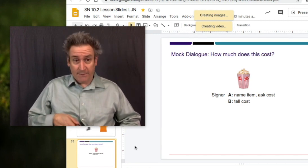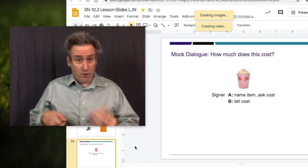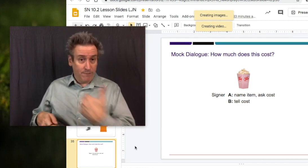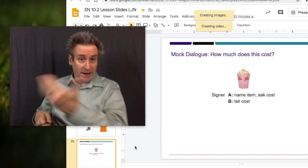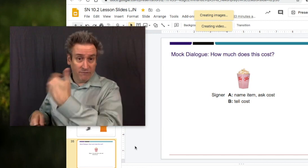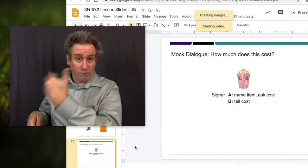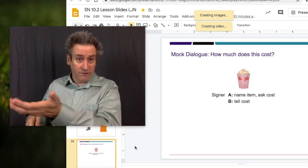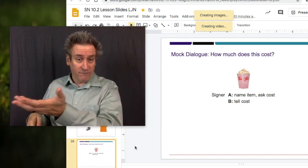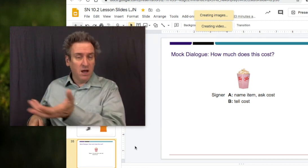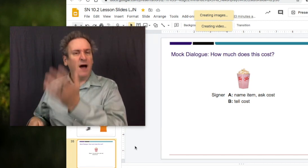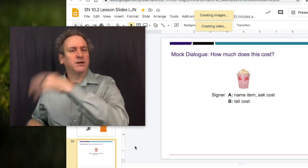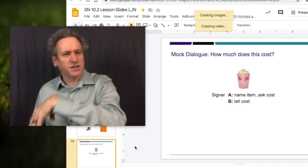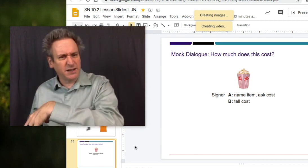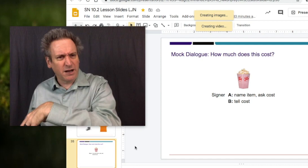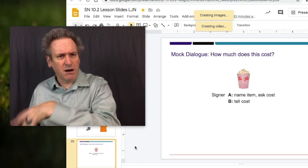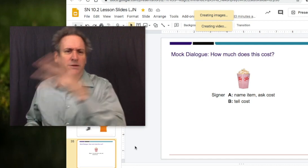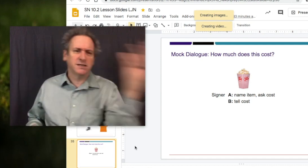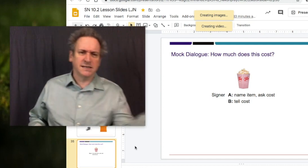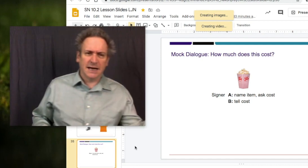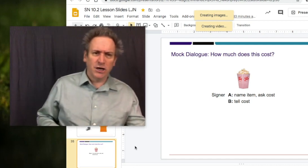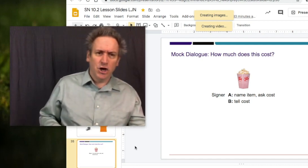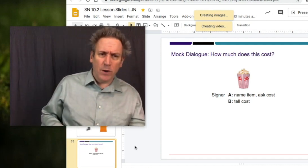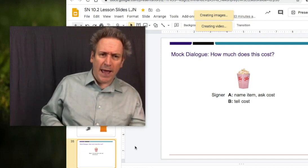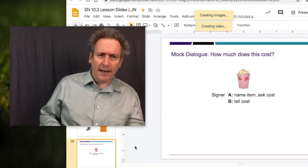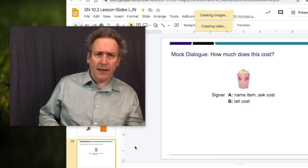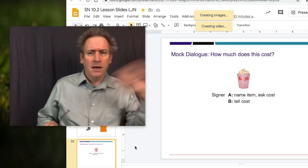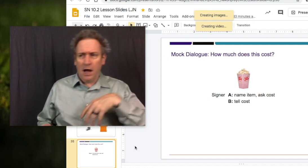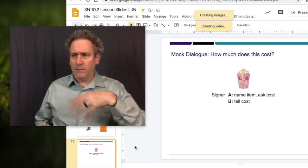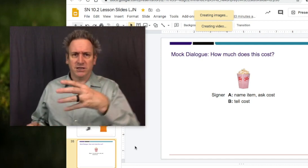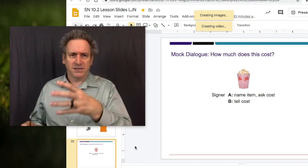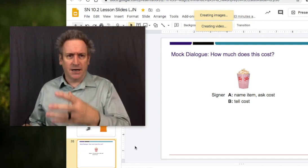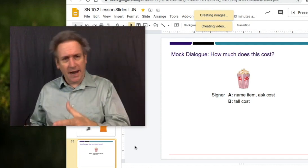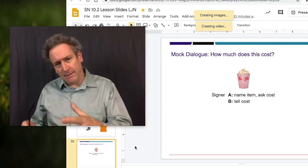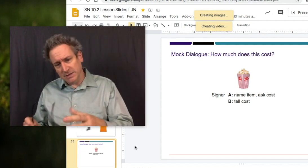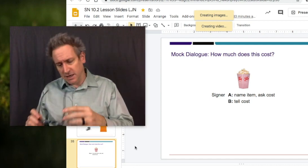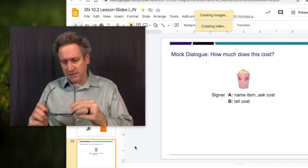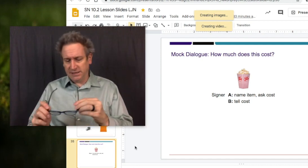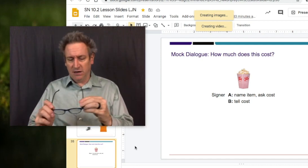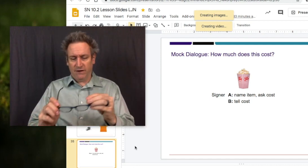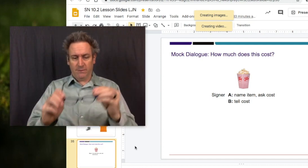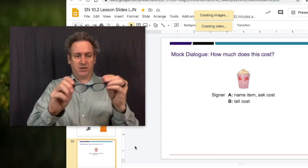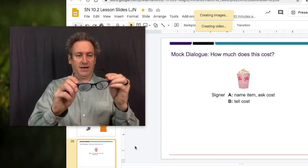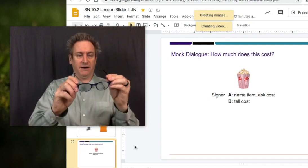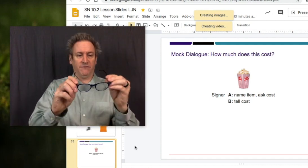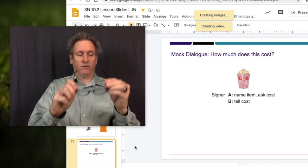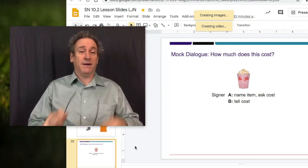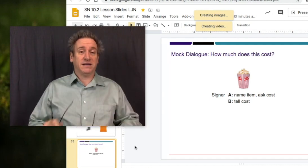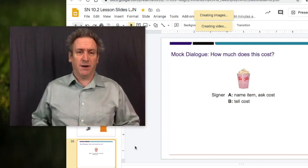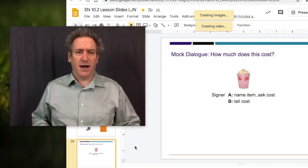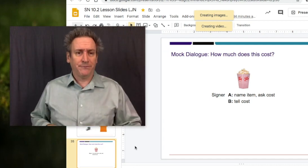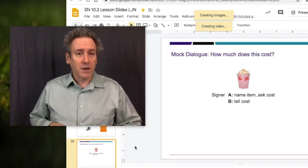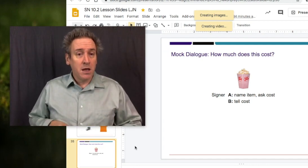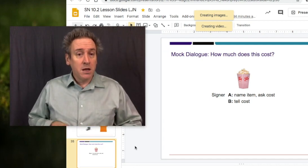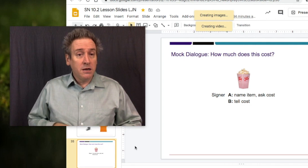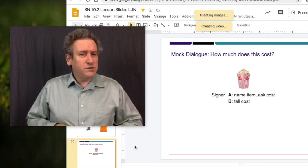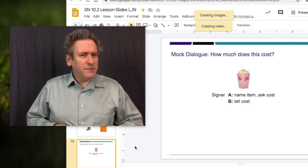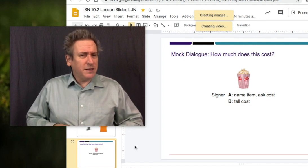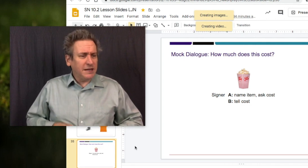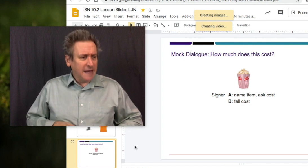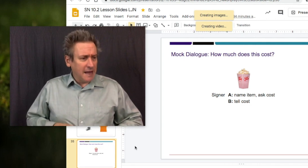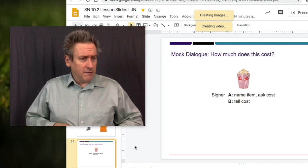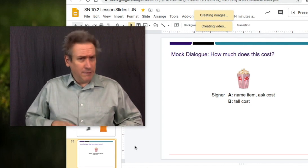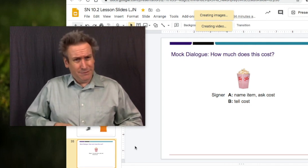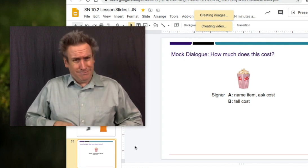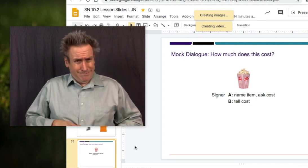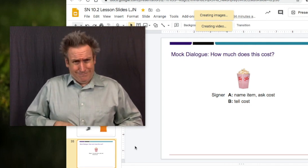and I kept going back and forth of how much is it there? How much is it at Newegg? How much is it on Amazon itself? How much can I get it for at Best Buy? So something